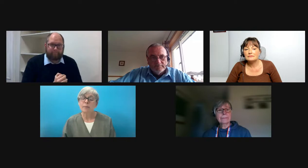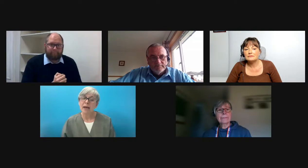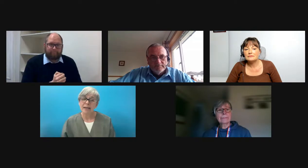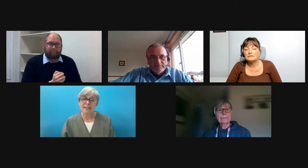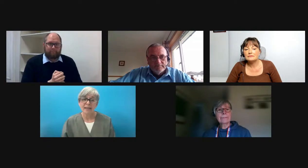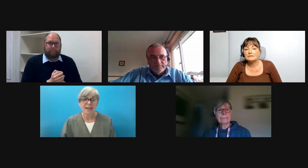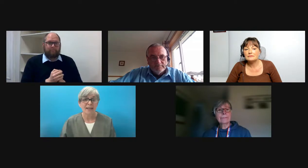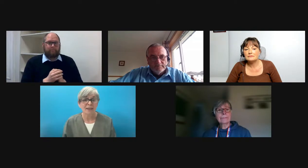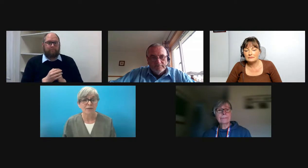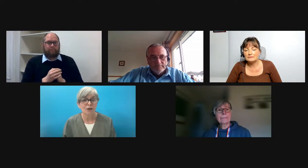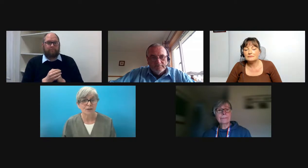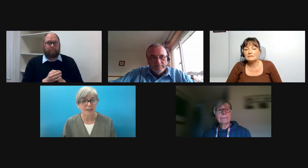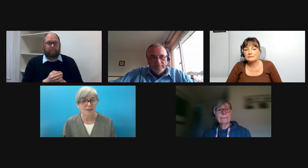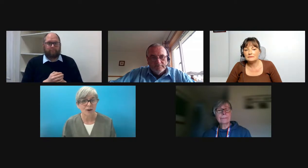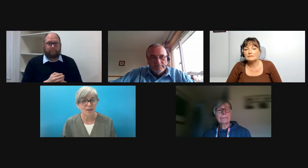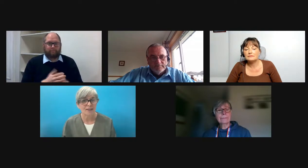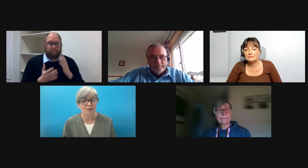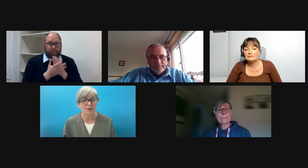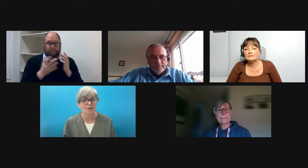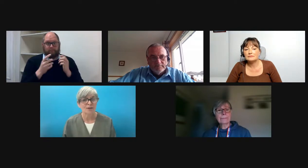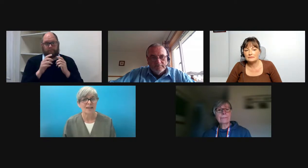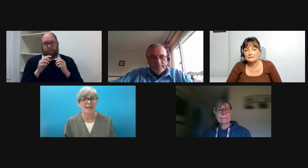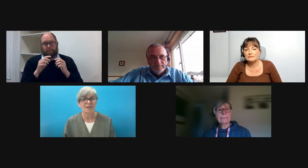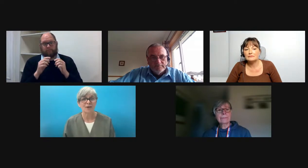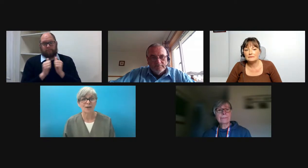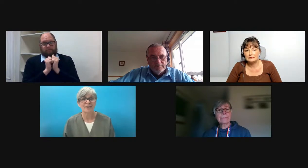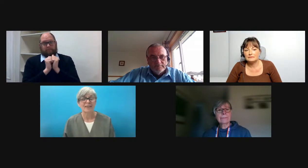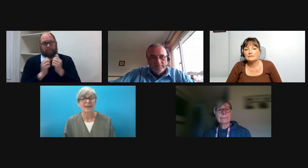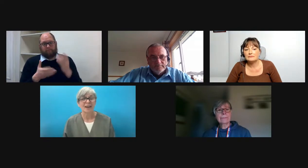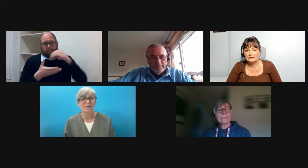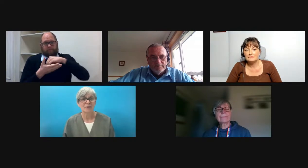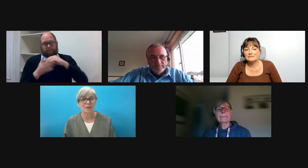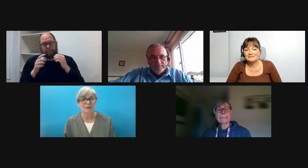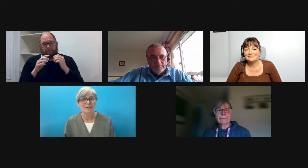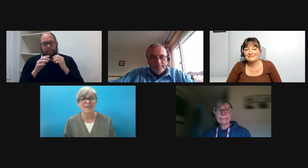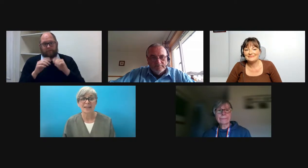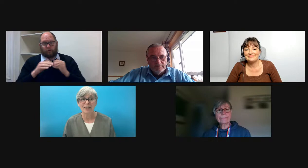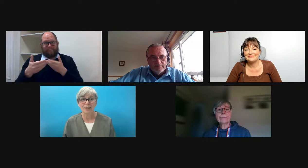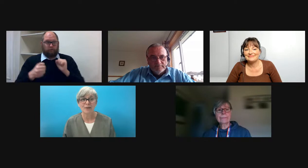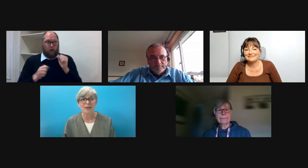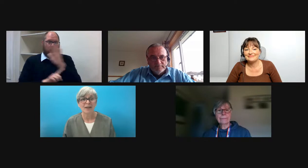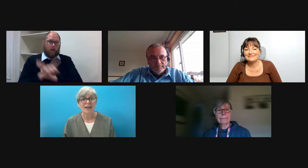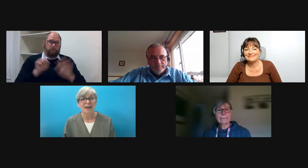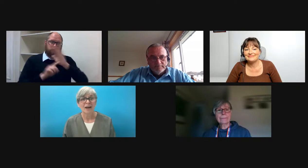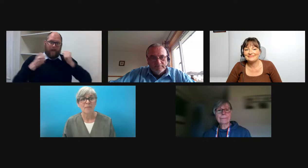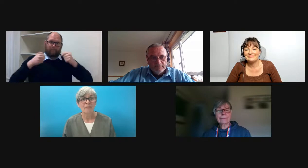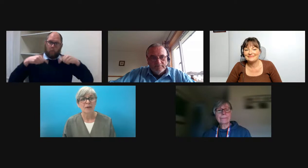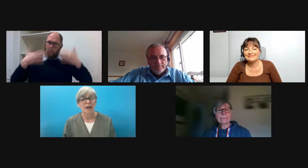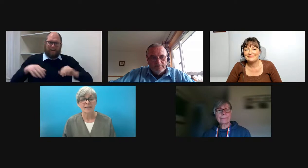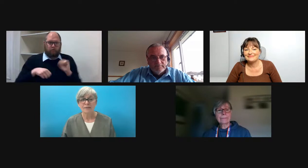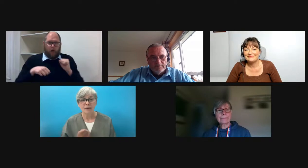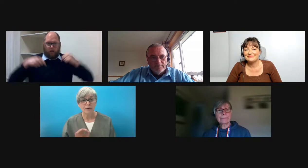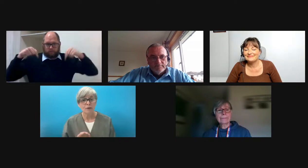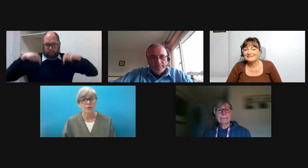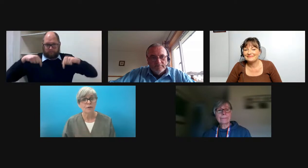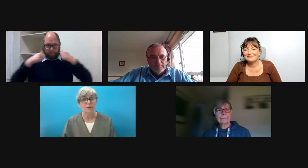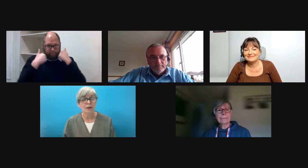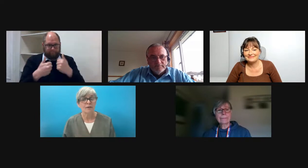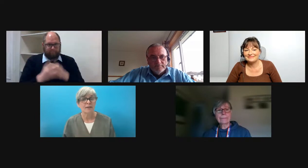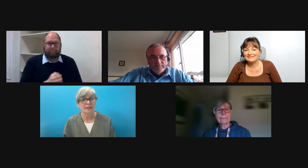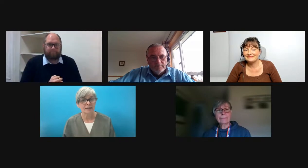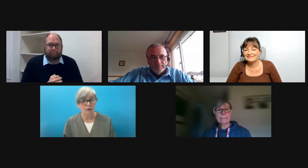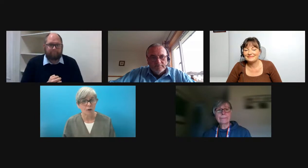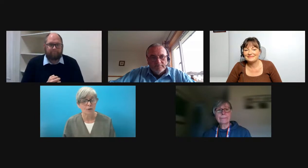So we'll be adding a link for Contact Scotland to our screen later on for viewers. Thank you. It's a very